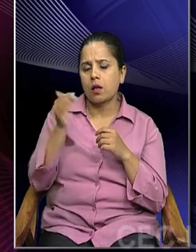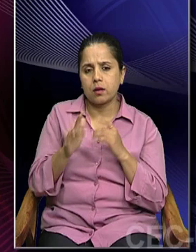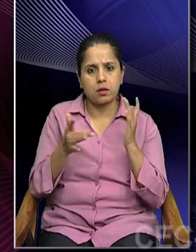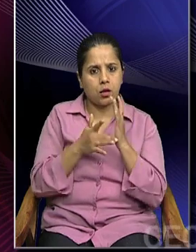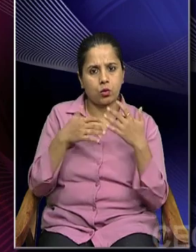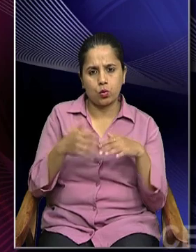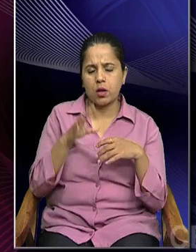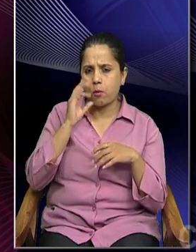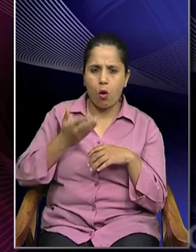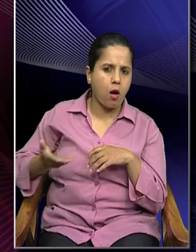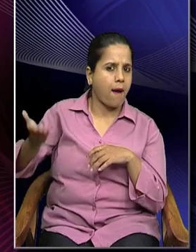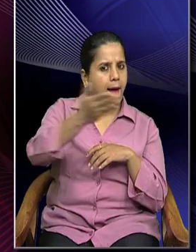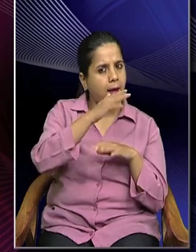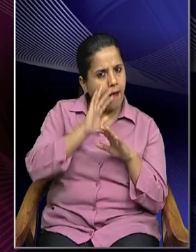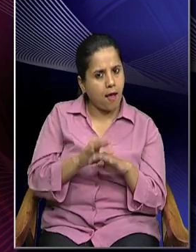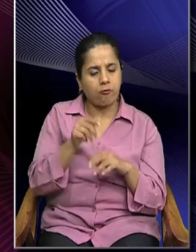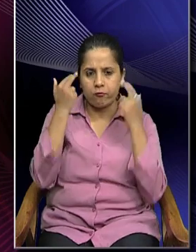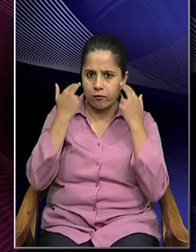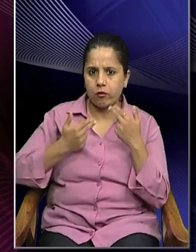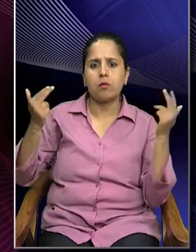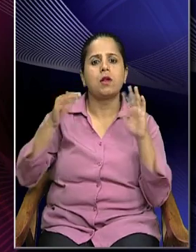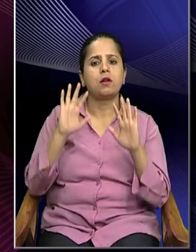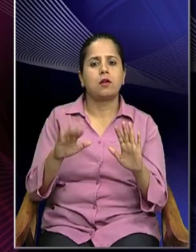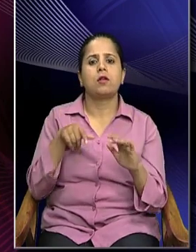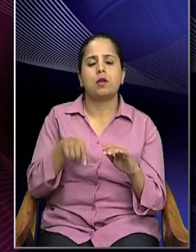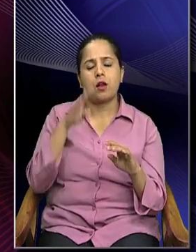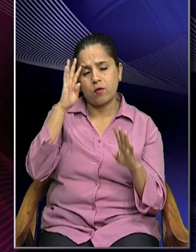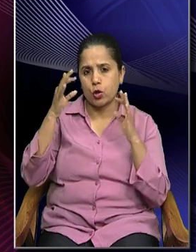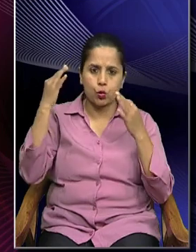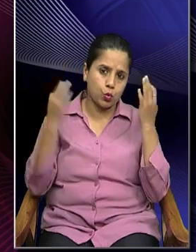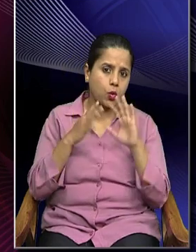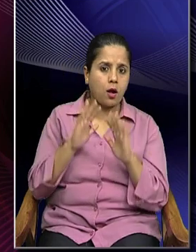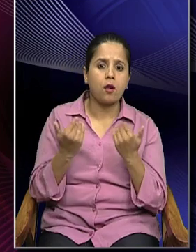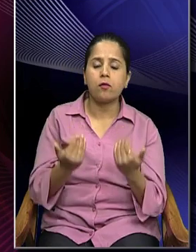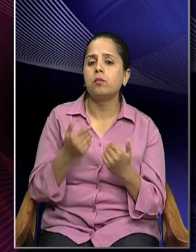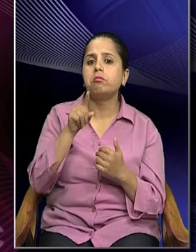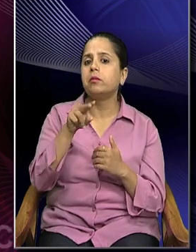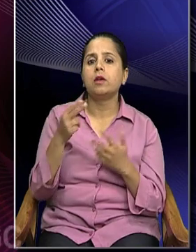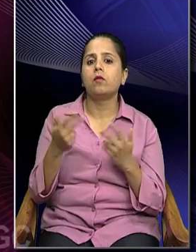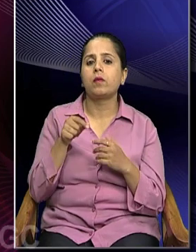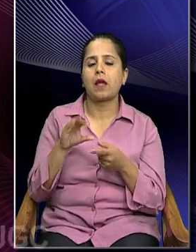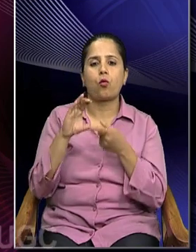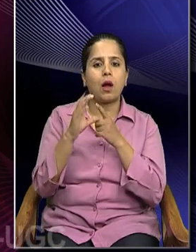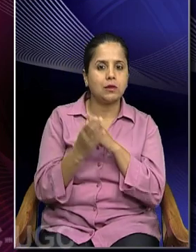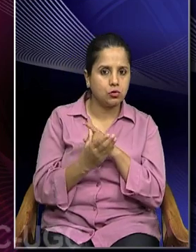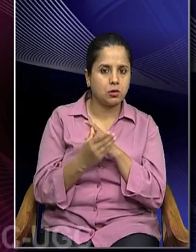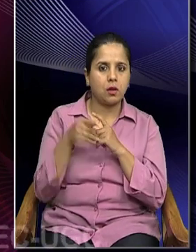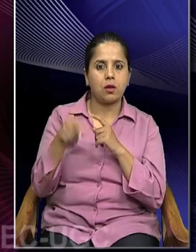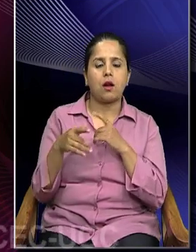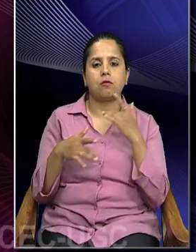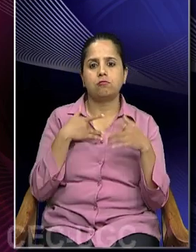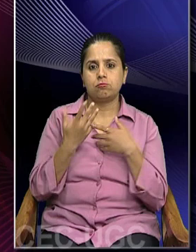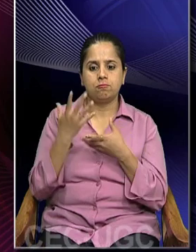very prevalent and most popular and most innovative, is the cultural